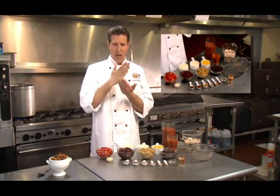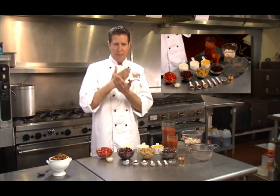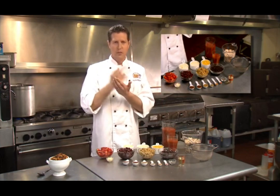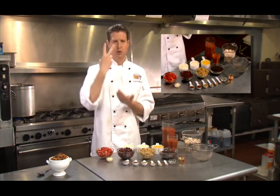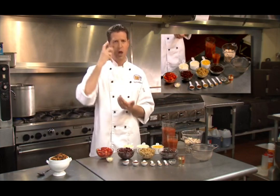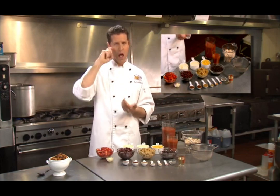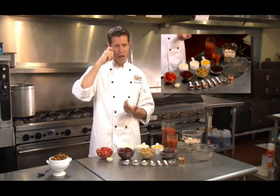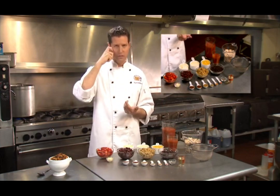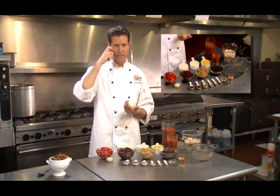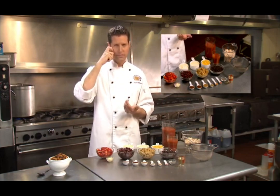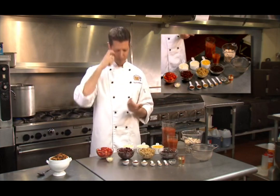Chop 2 onions,